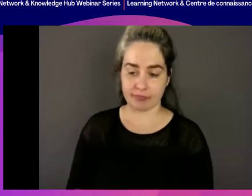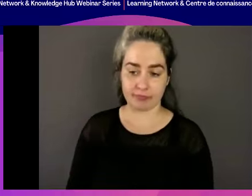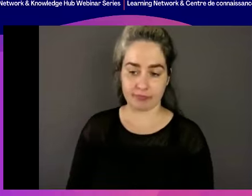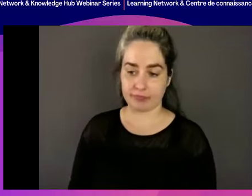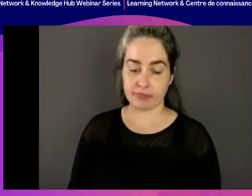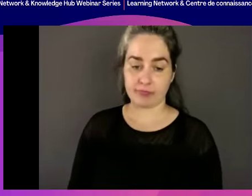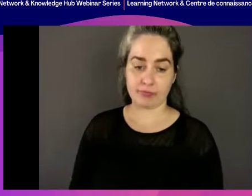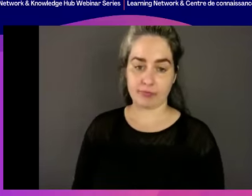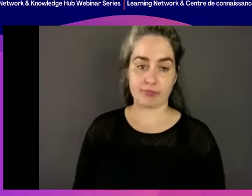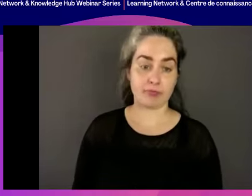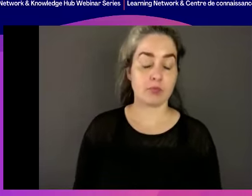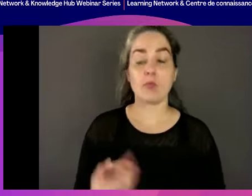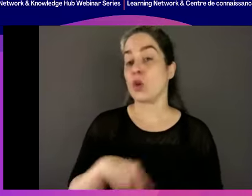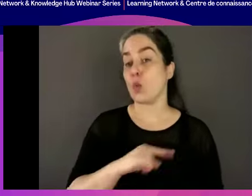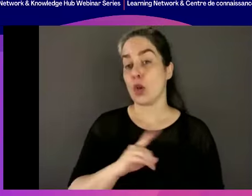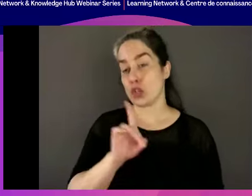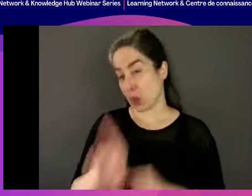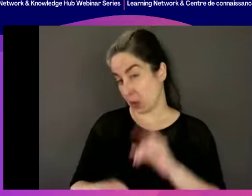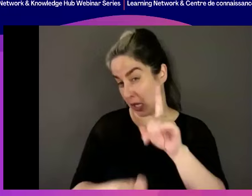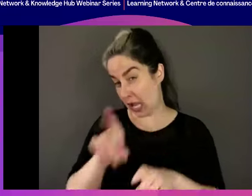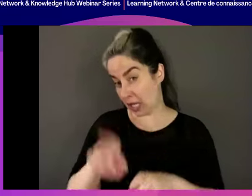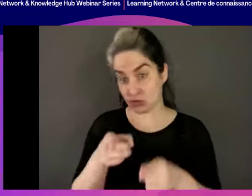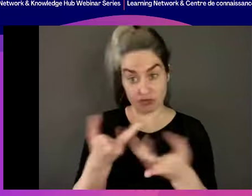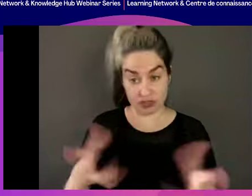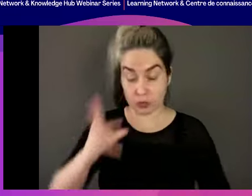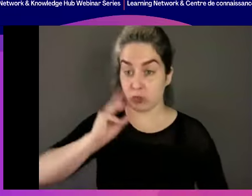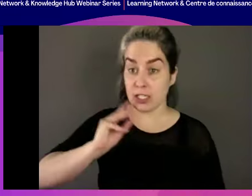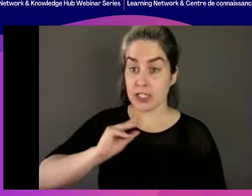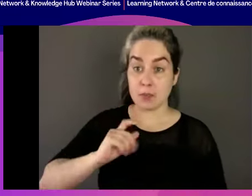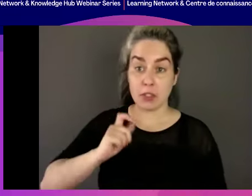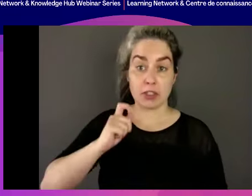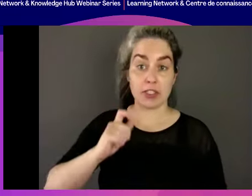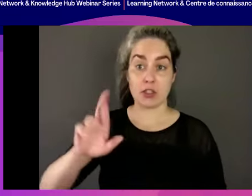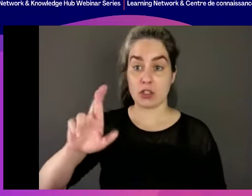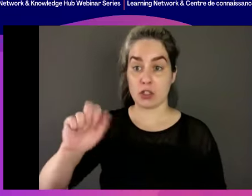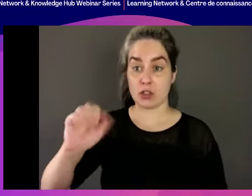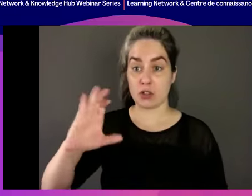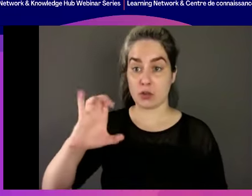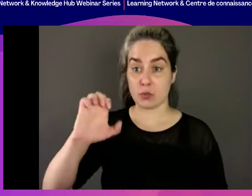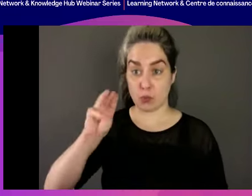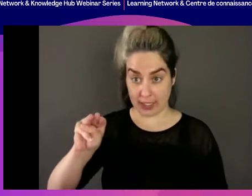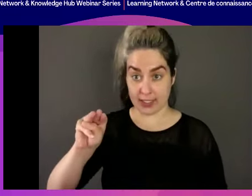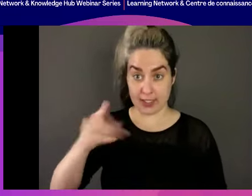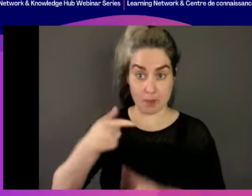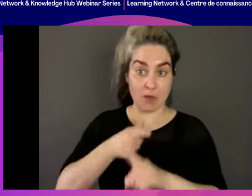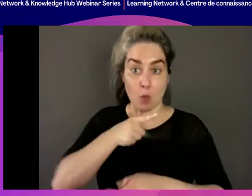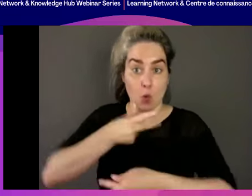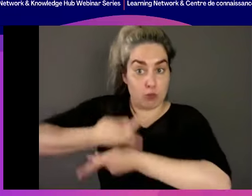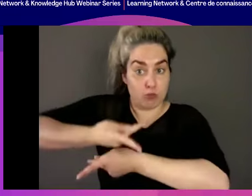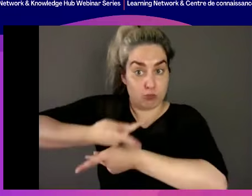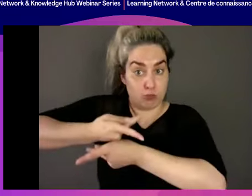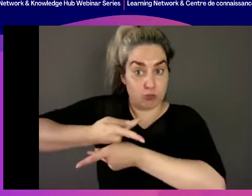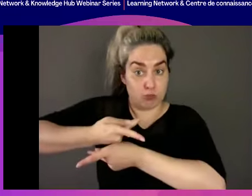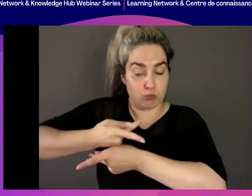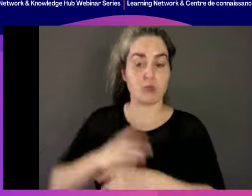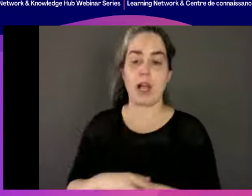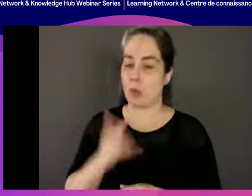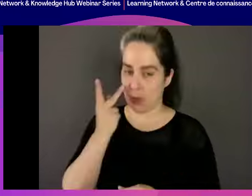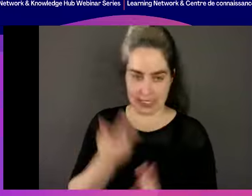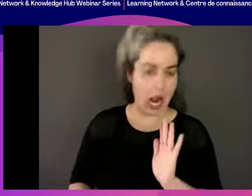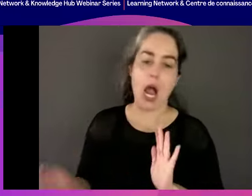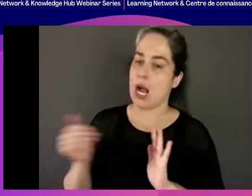We also asked them about whether they experienced racism from a caregiver within the child welfare system. And again, we see these very